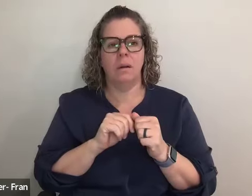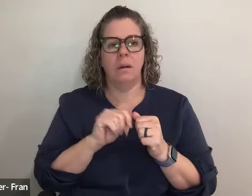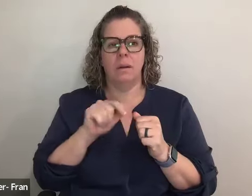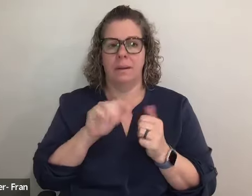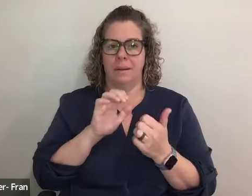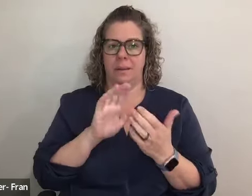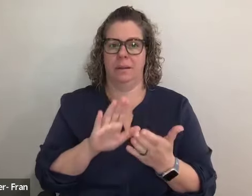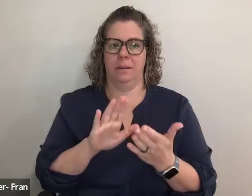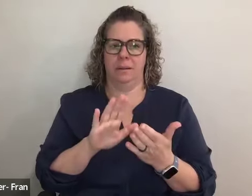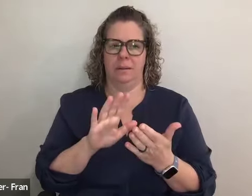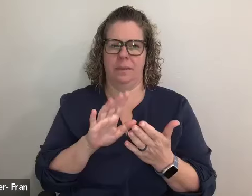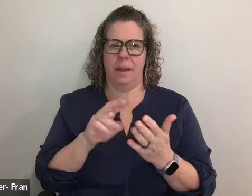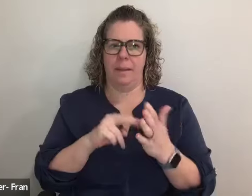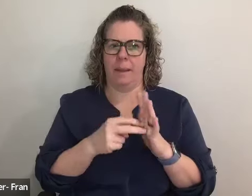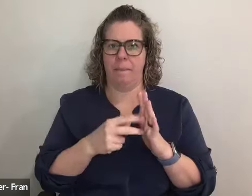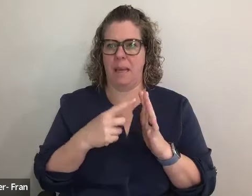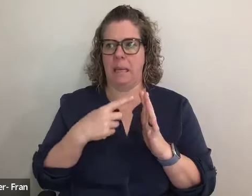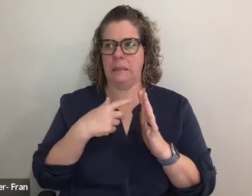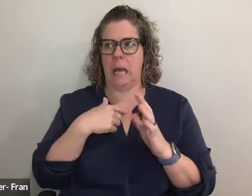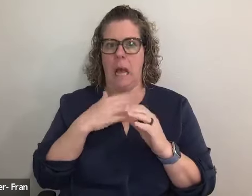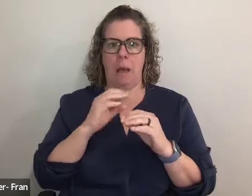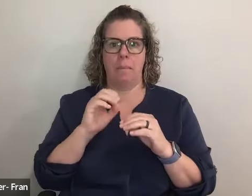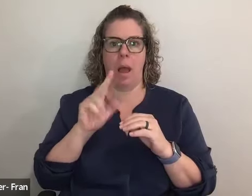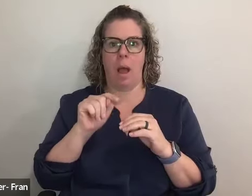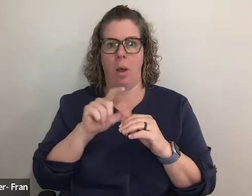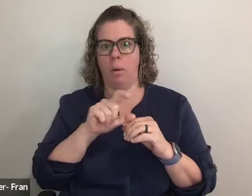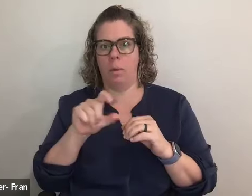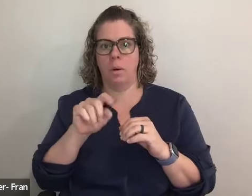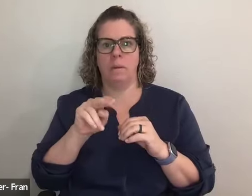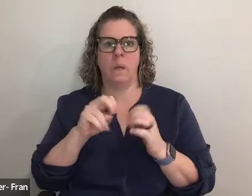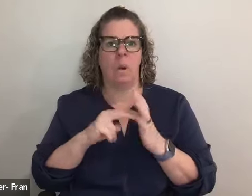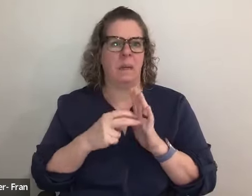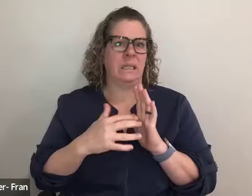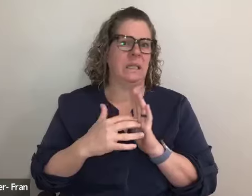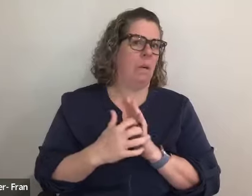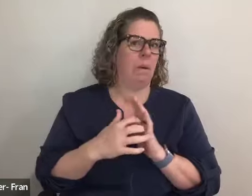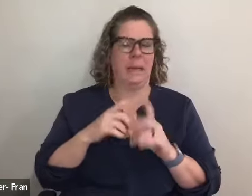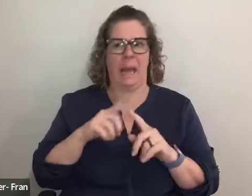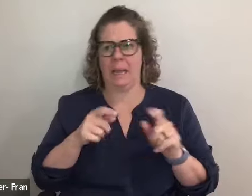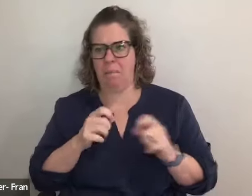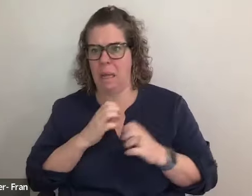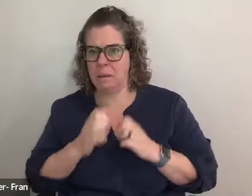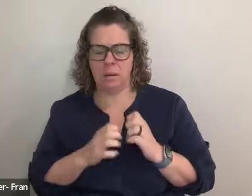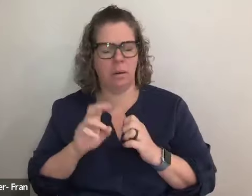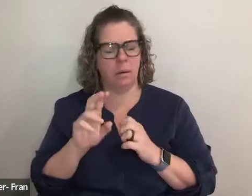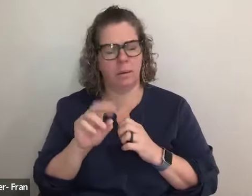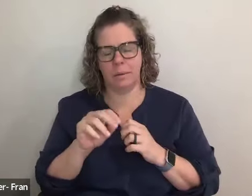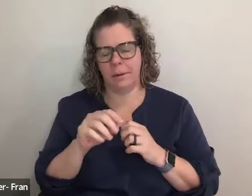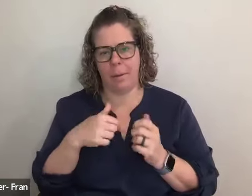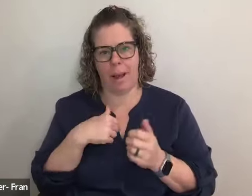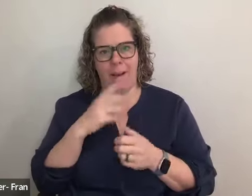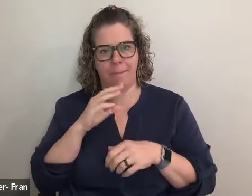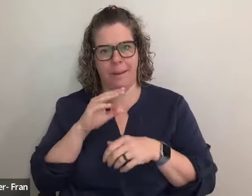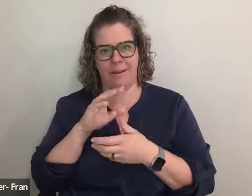that this is not weakness. This is not our inability to navigate emotions. I've been a therapist